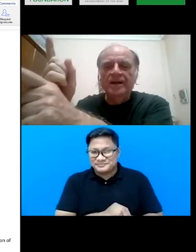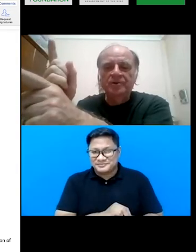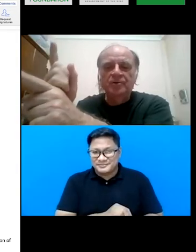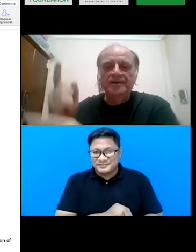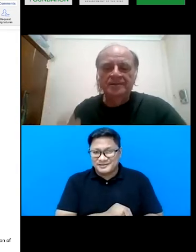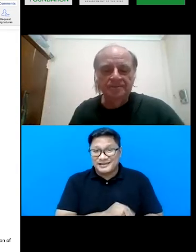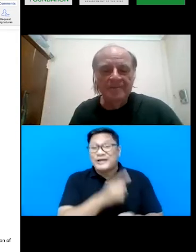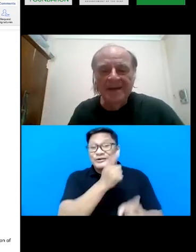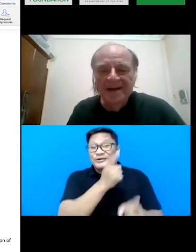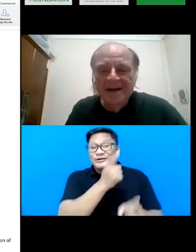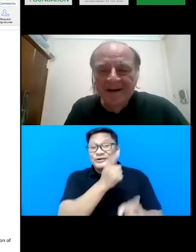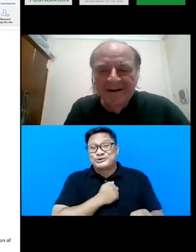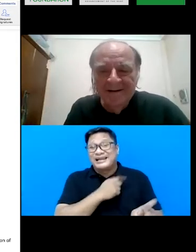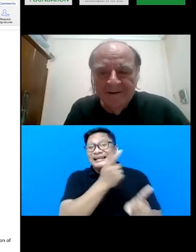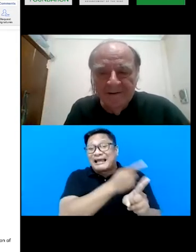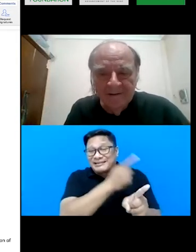Correct, correct.